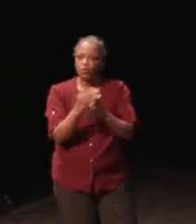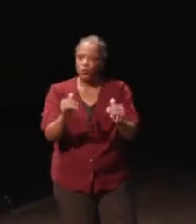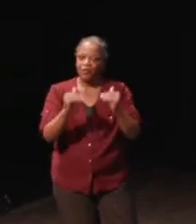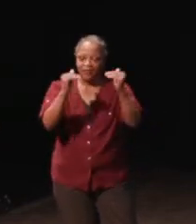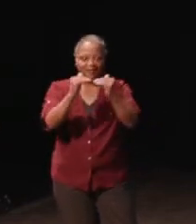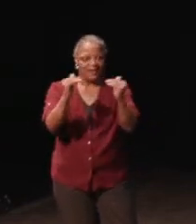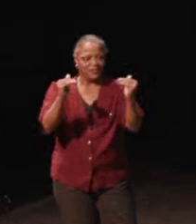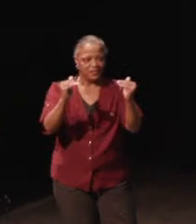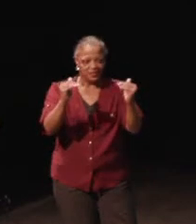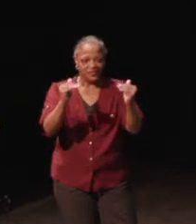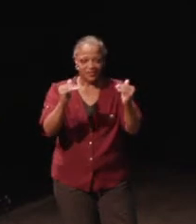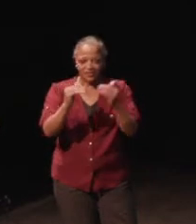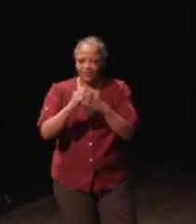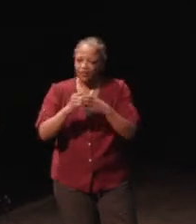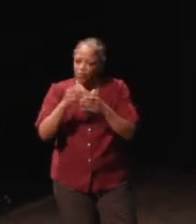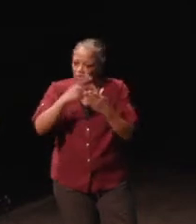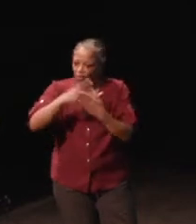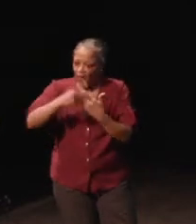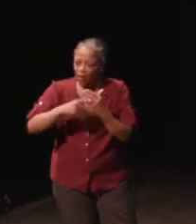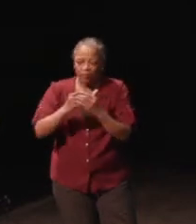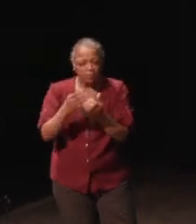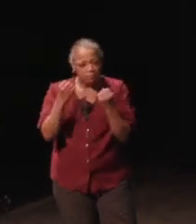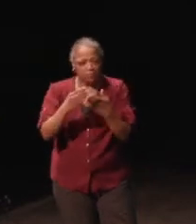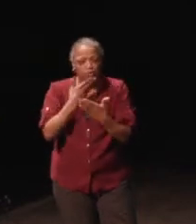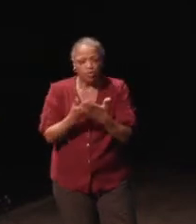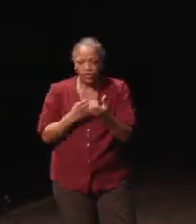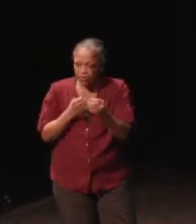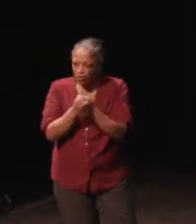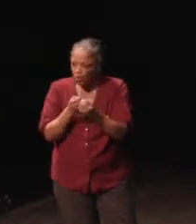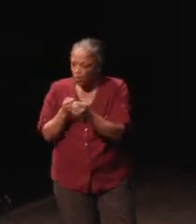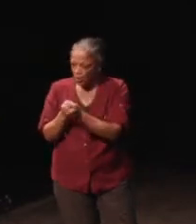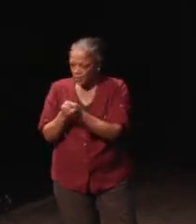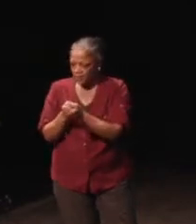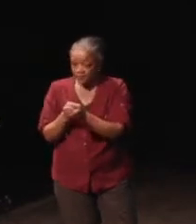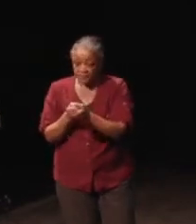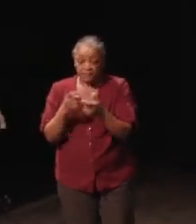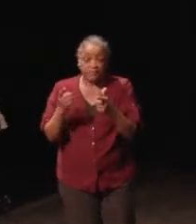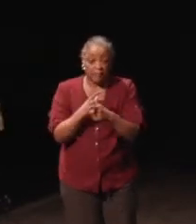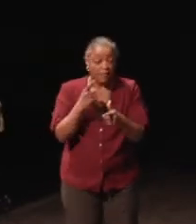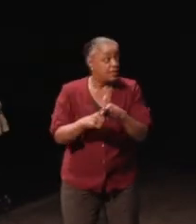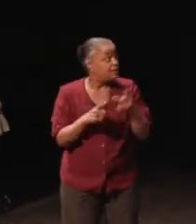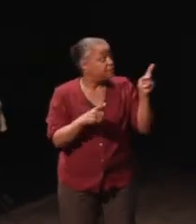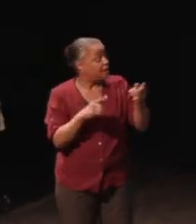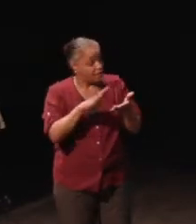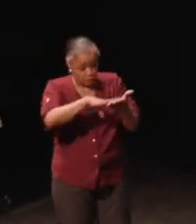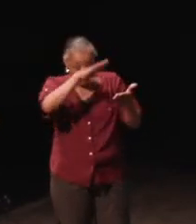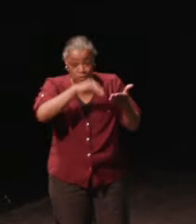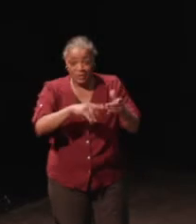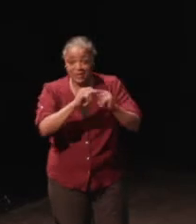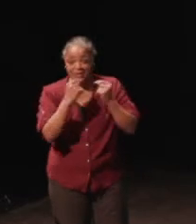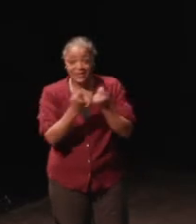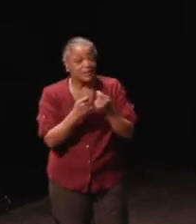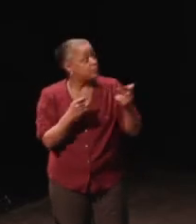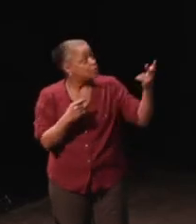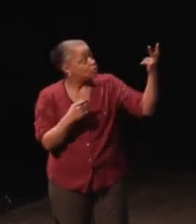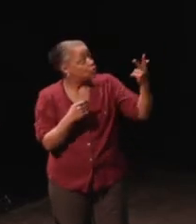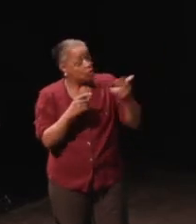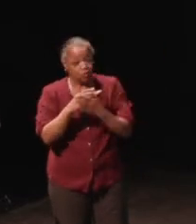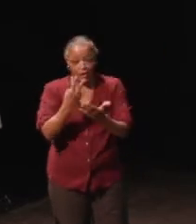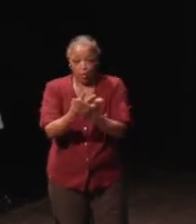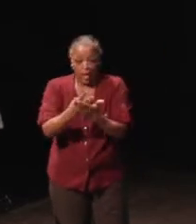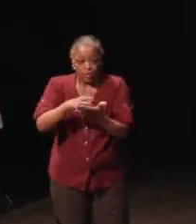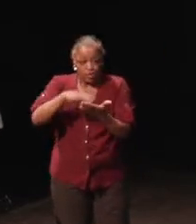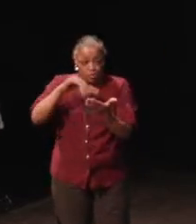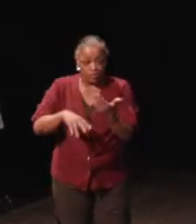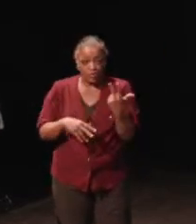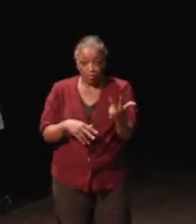level of a program with a lot of good support. And then we have a student team. So we have 3 graduate